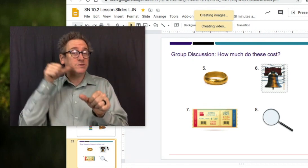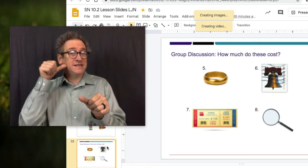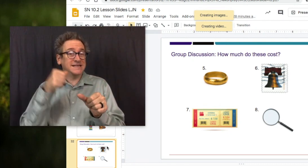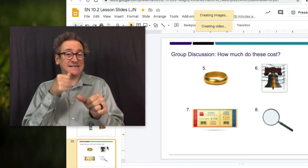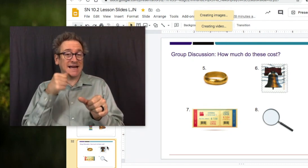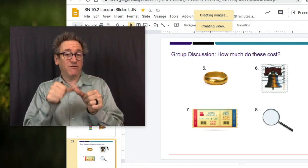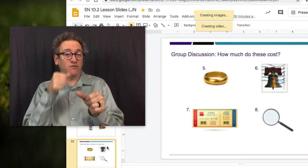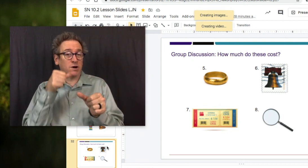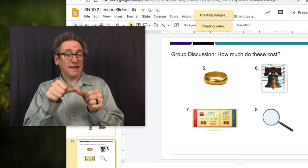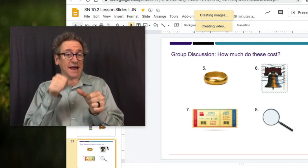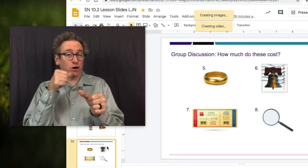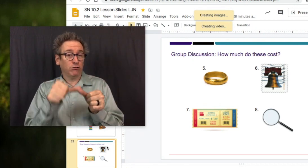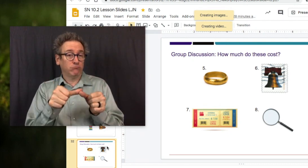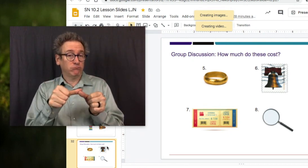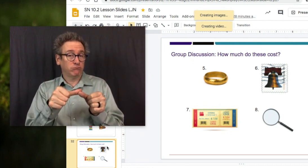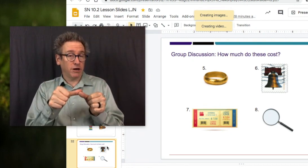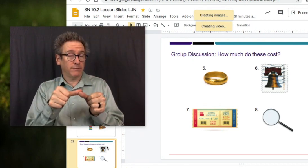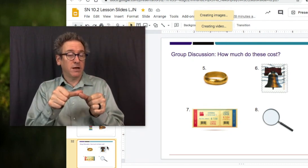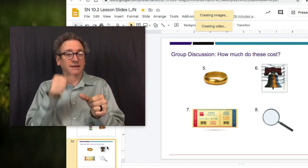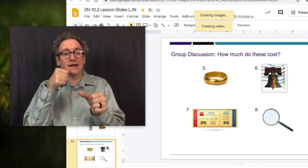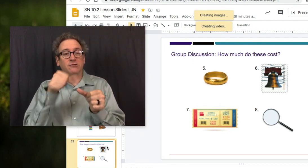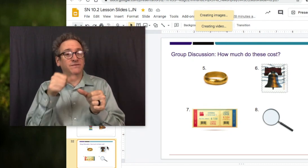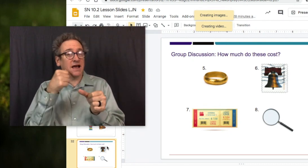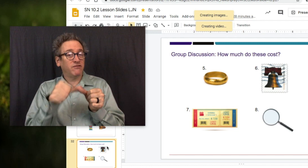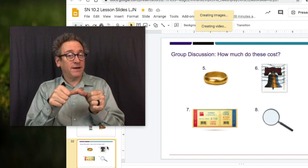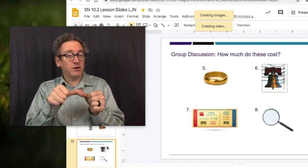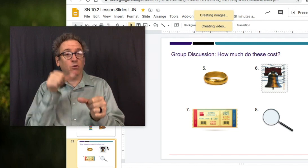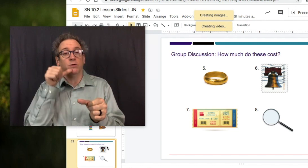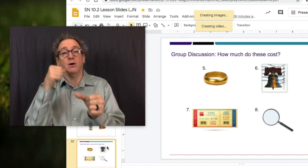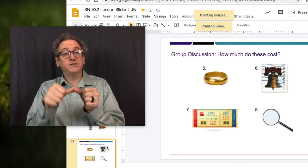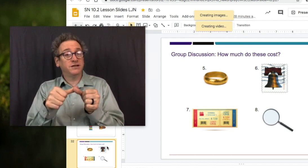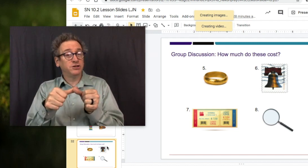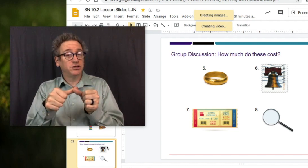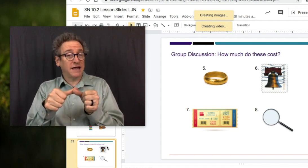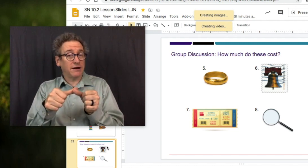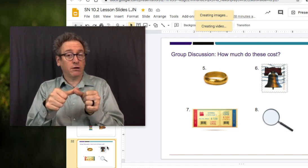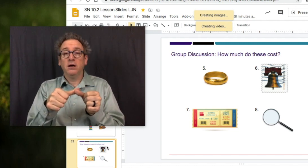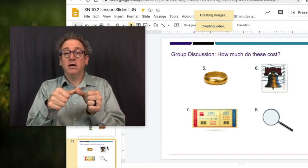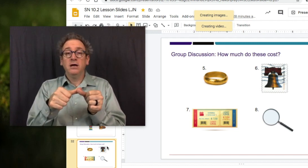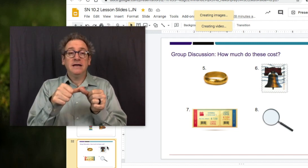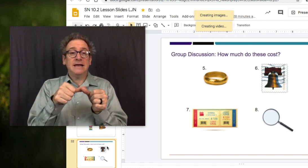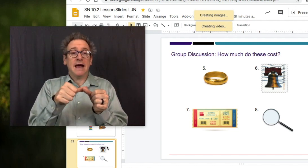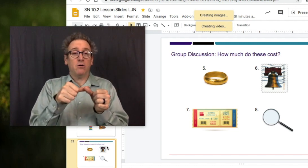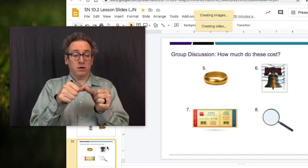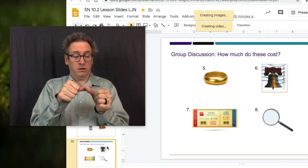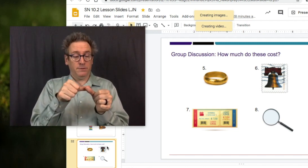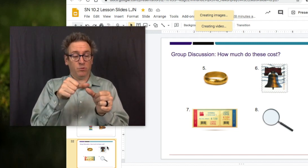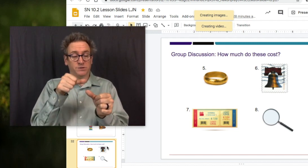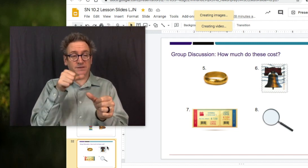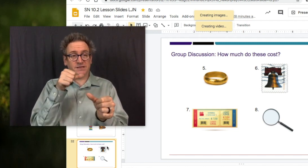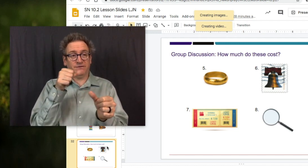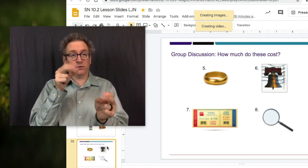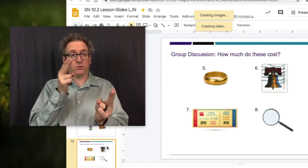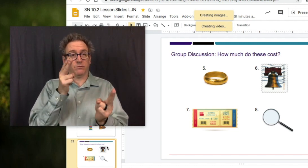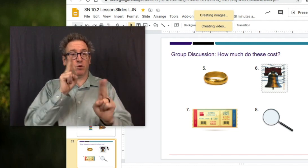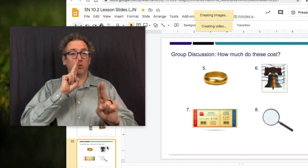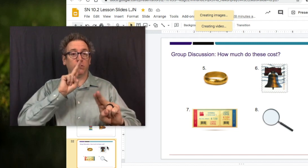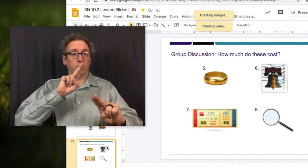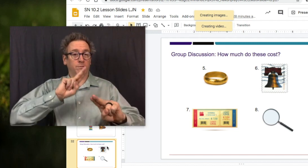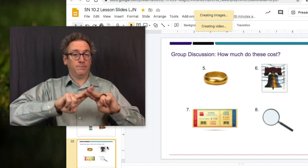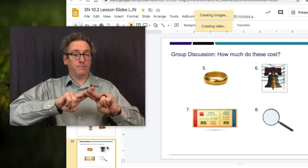we used this sign for letter, right? Letters of the alphabet or postage letter. Now, a little bit more specific,